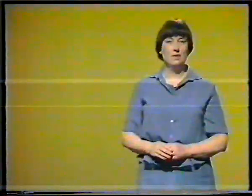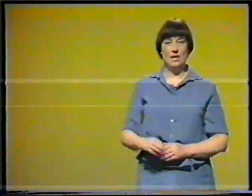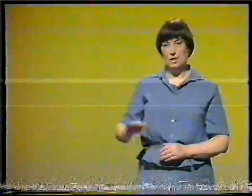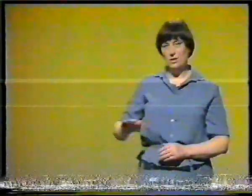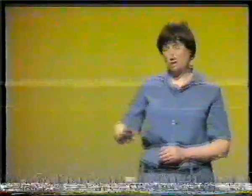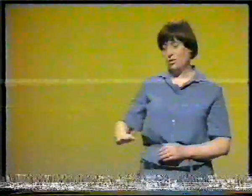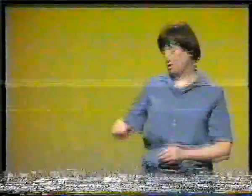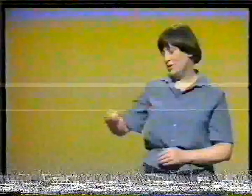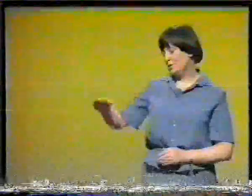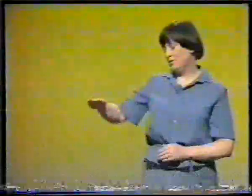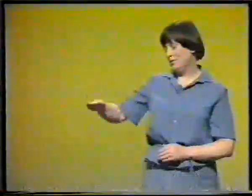children,